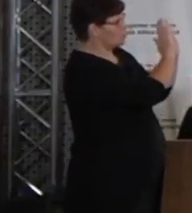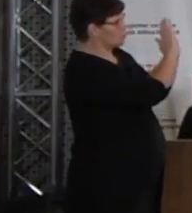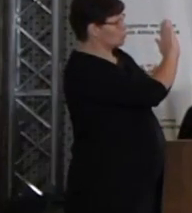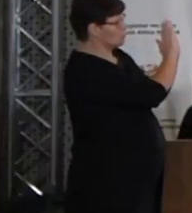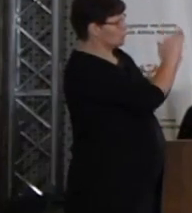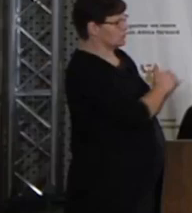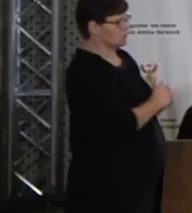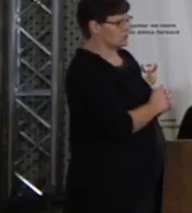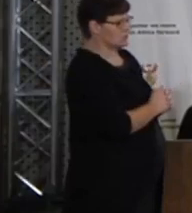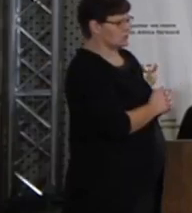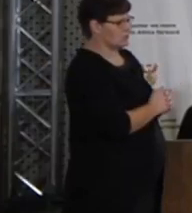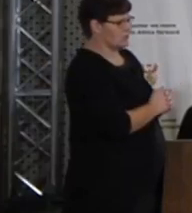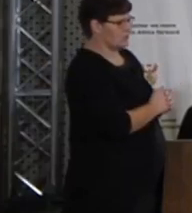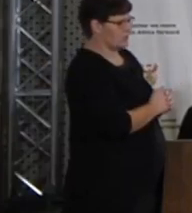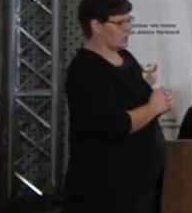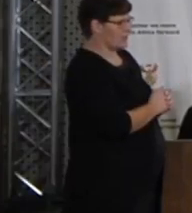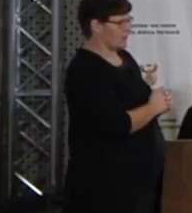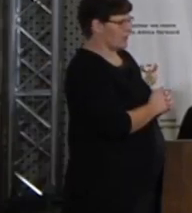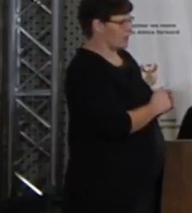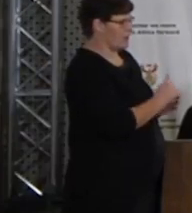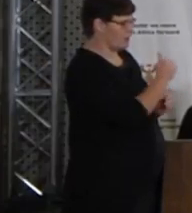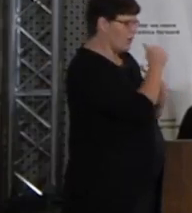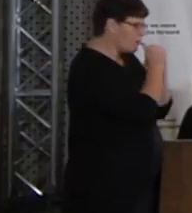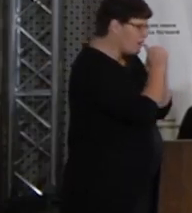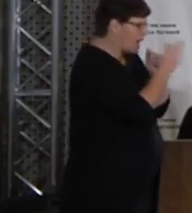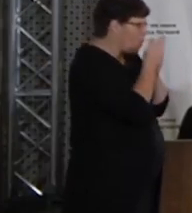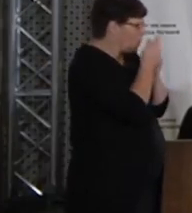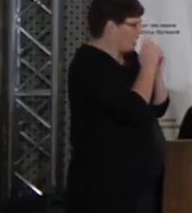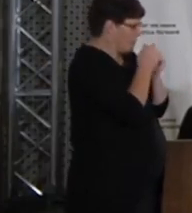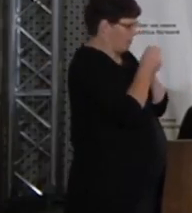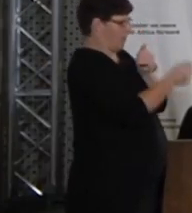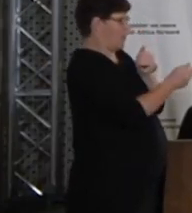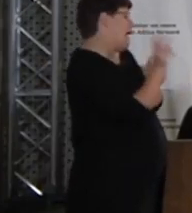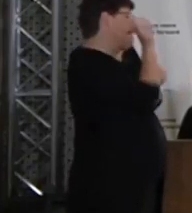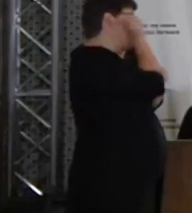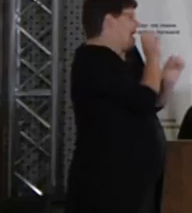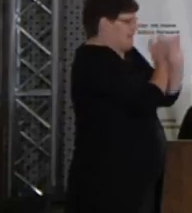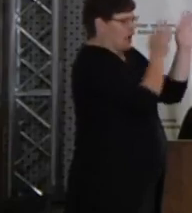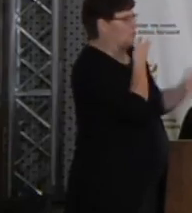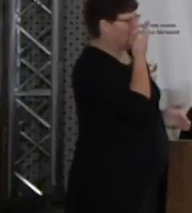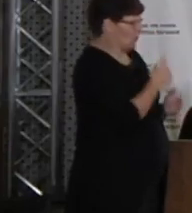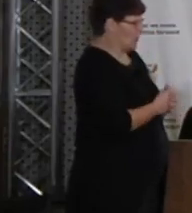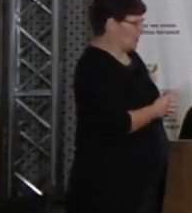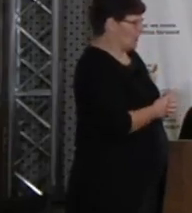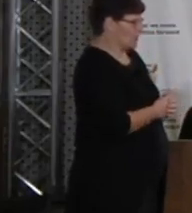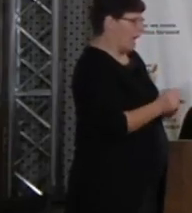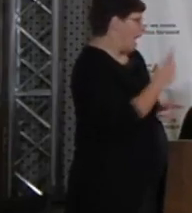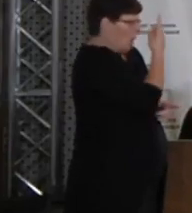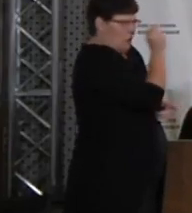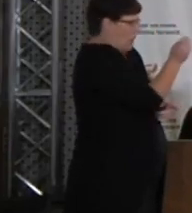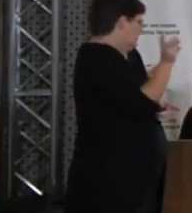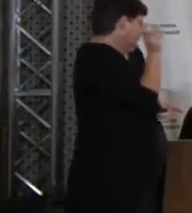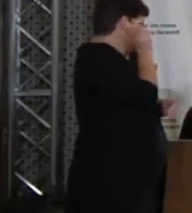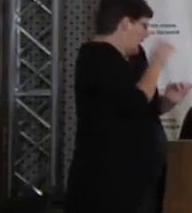Just a minute, Marissa. Can you move your mouth away from the mic? We can't hear you. We have not heard a single word